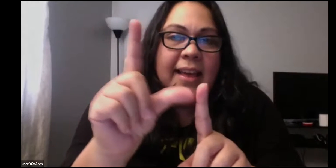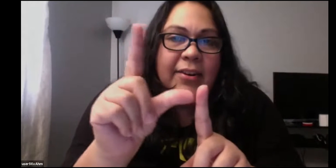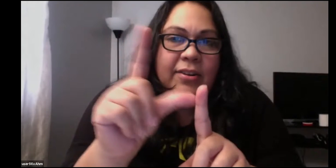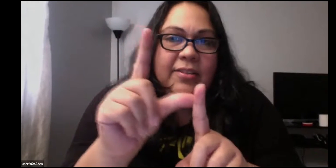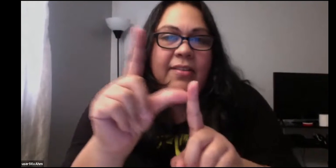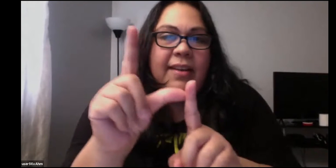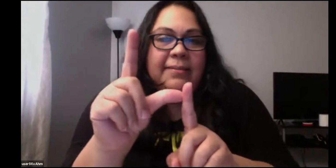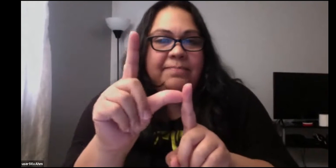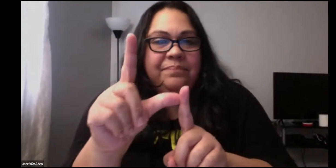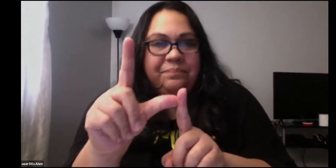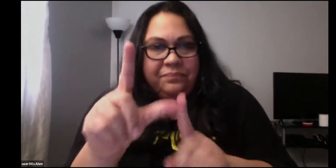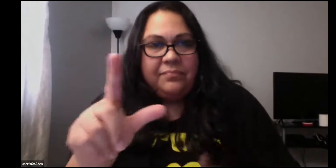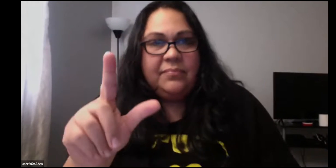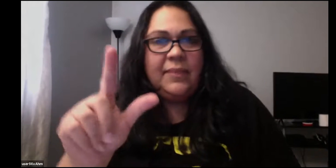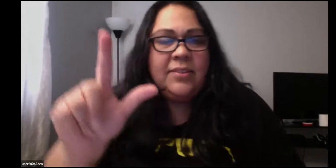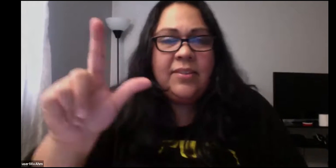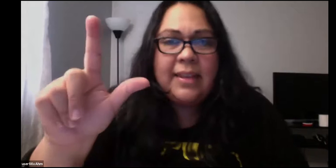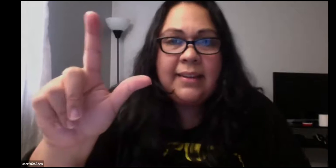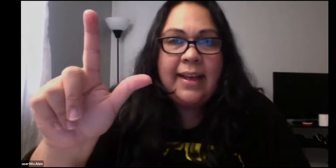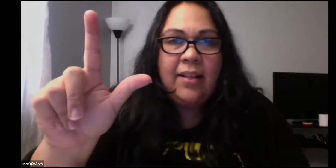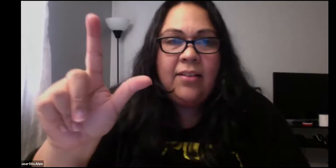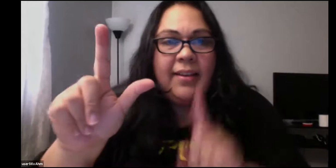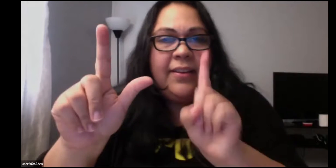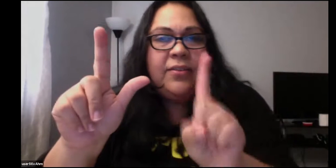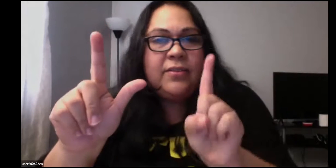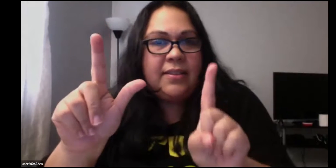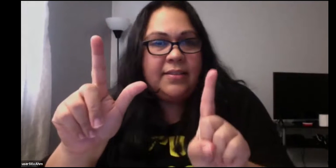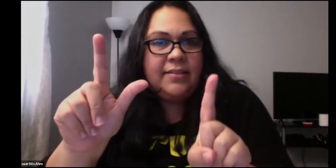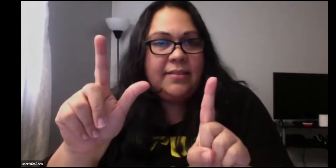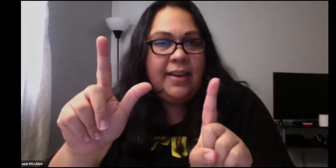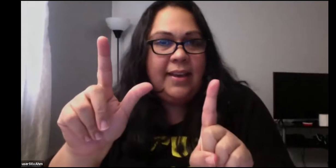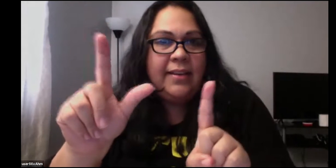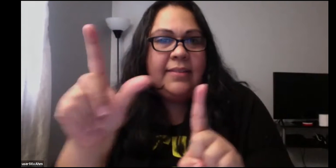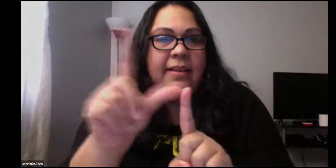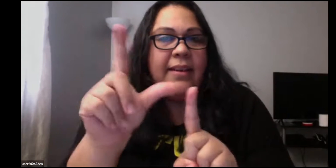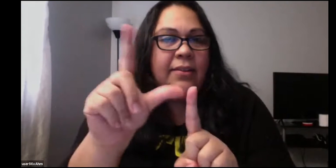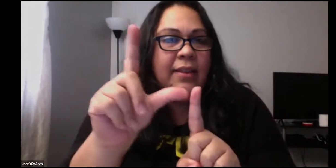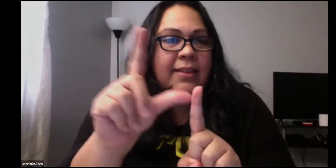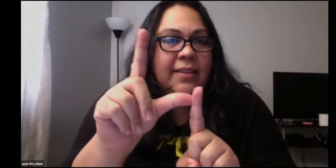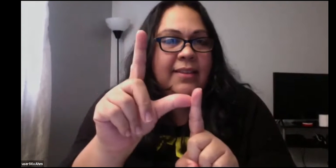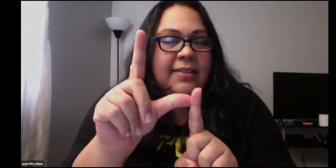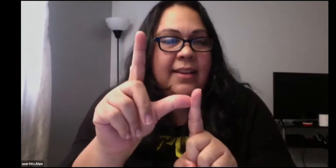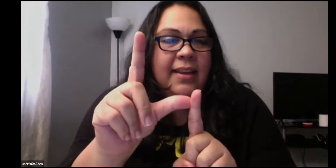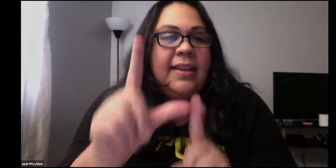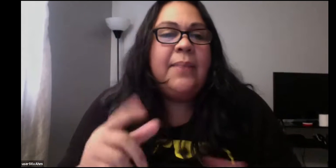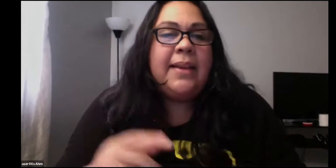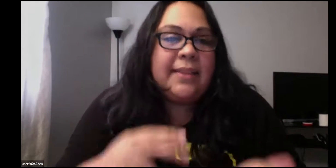letters, all right? So that's an L, and you use this hand, and you go like this, and it